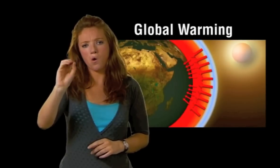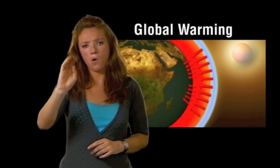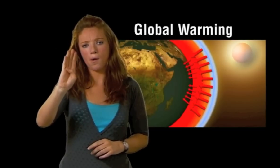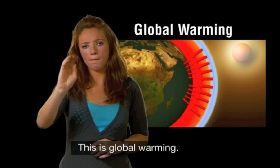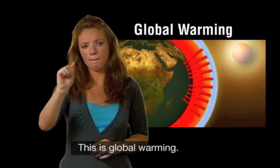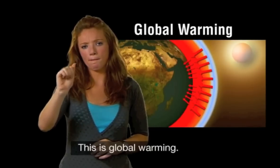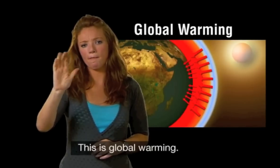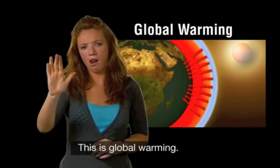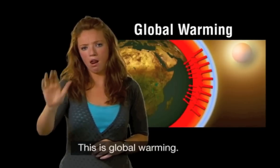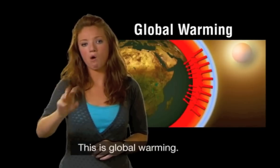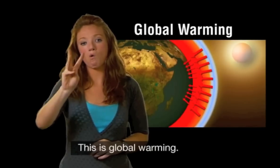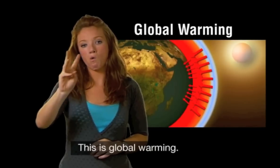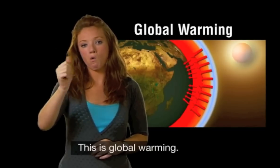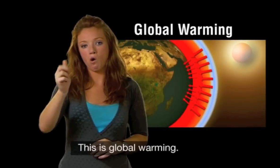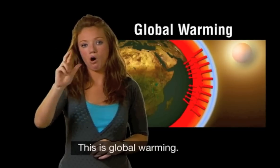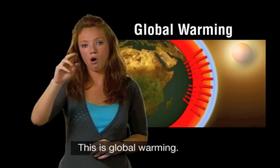This is global warming.